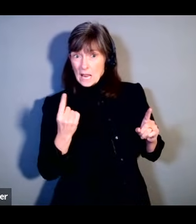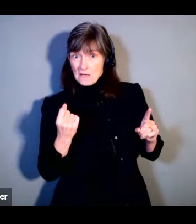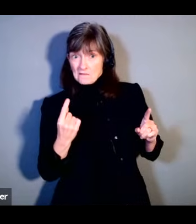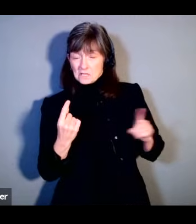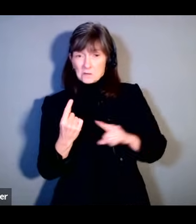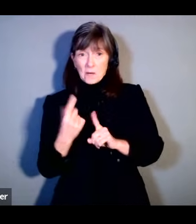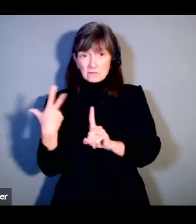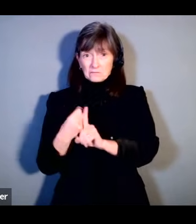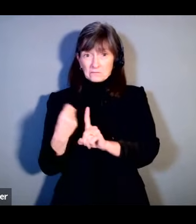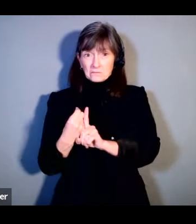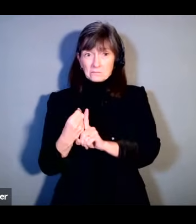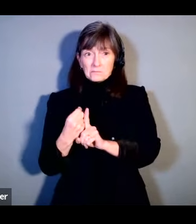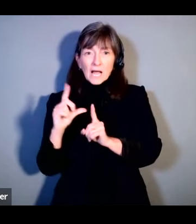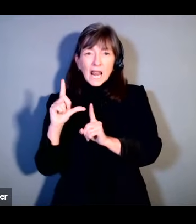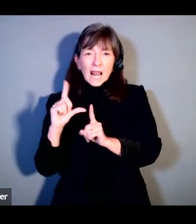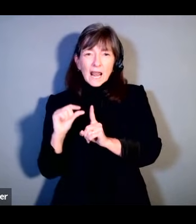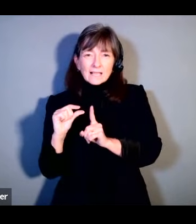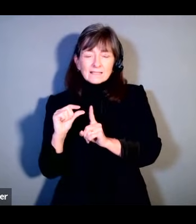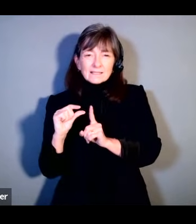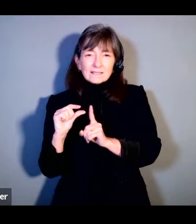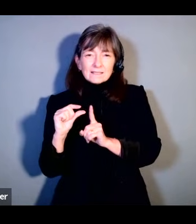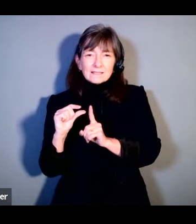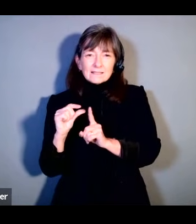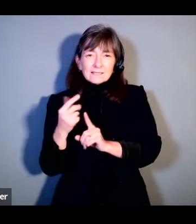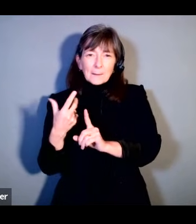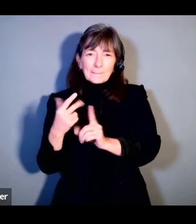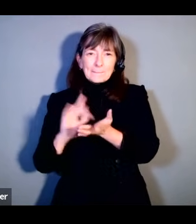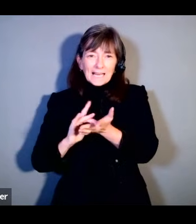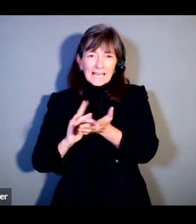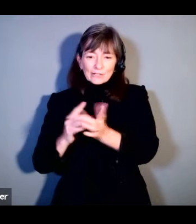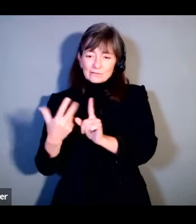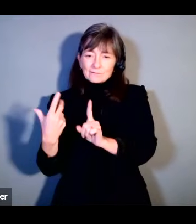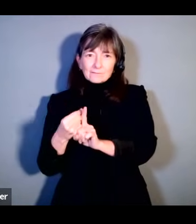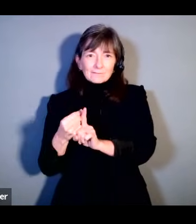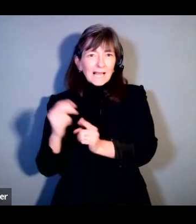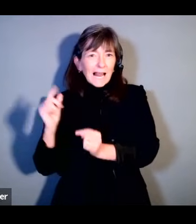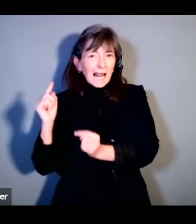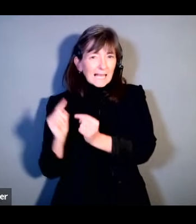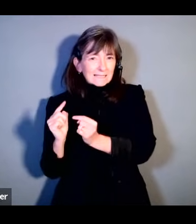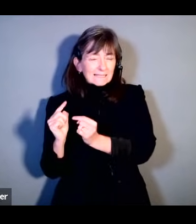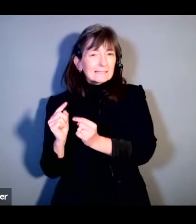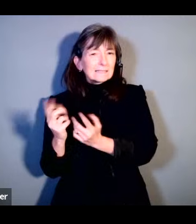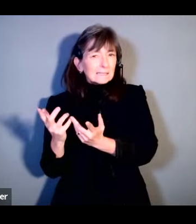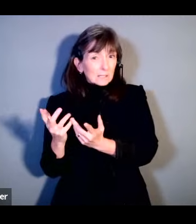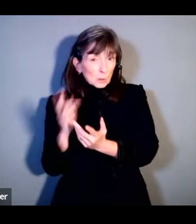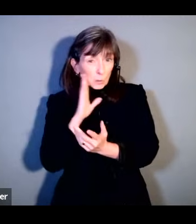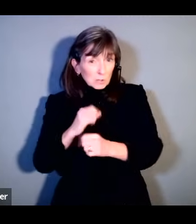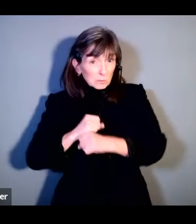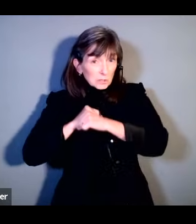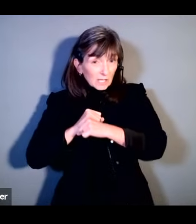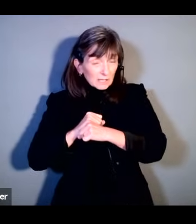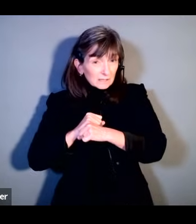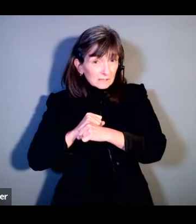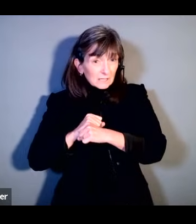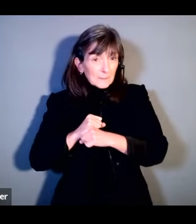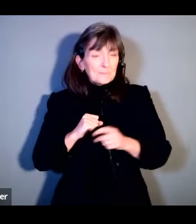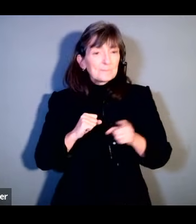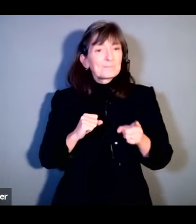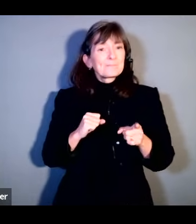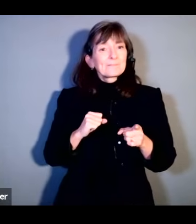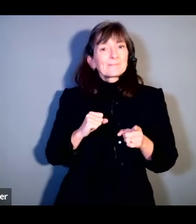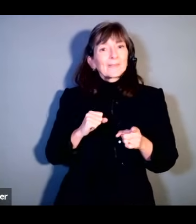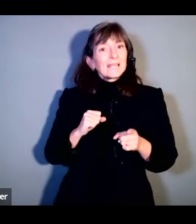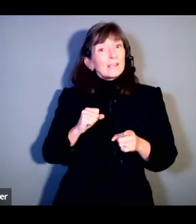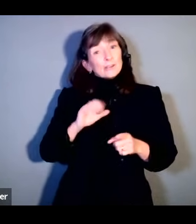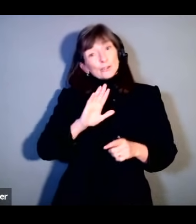5 to 11 group? Yeah, so when it comes to your immune system, you know, the dosage is really about, it's not so much based on your